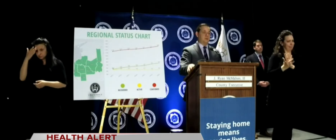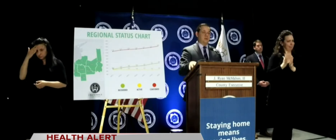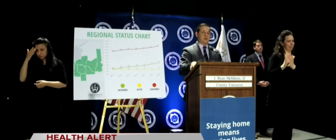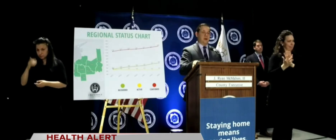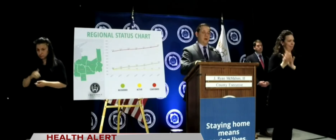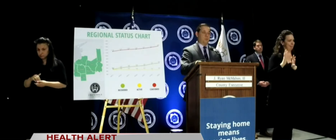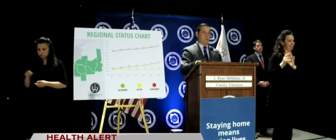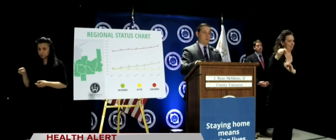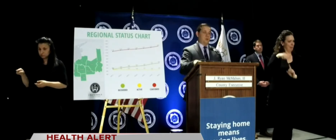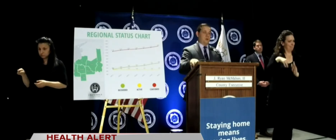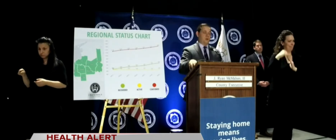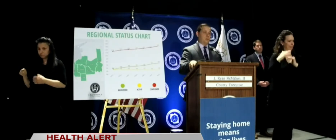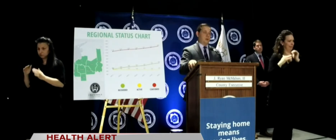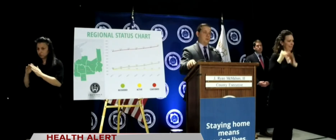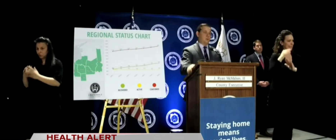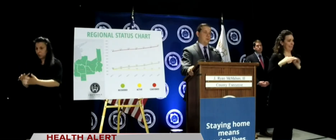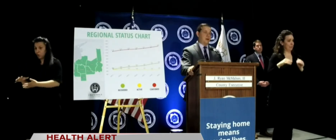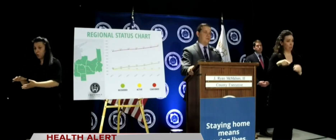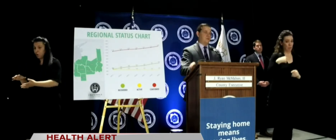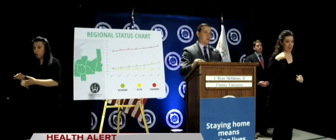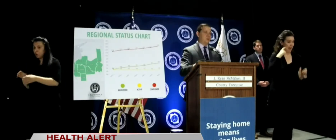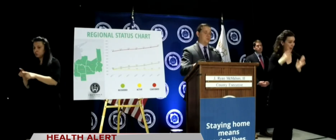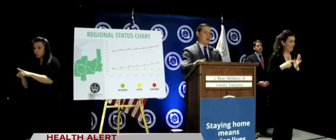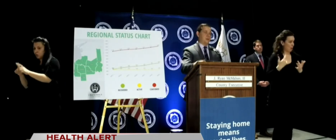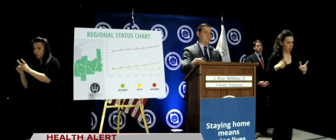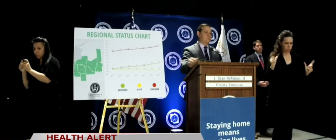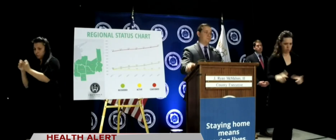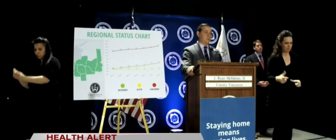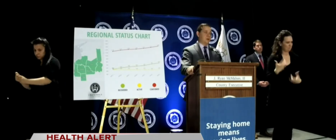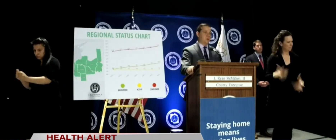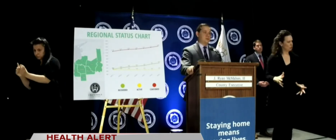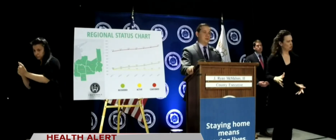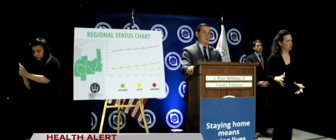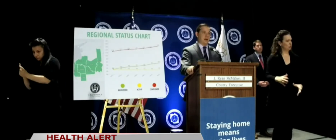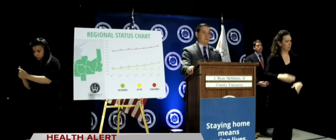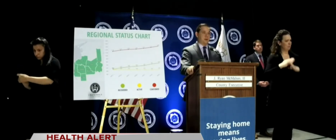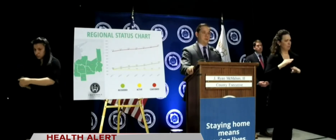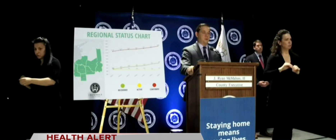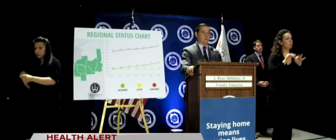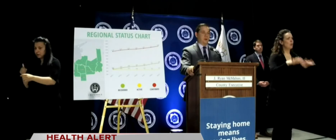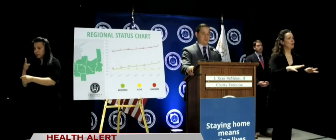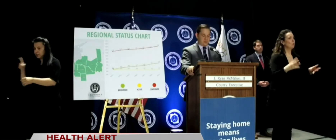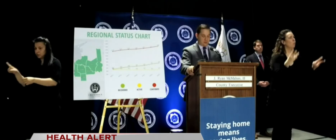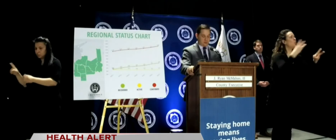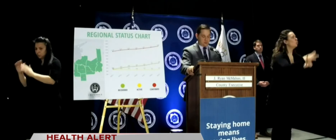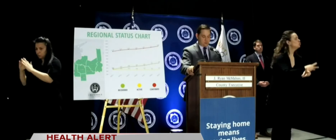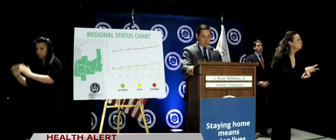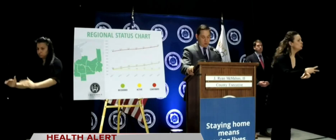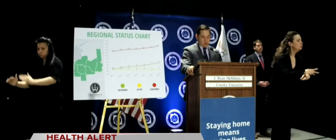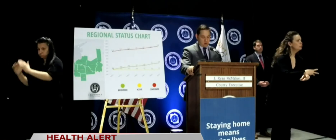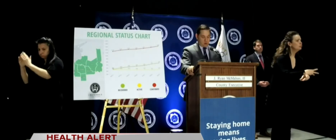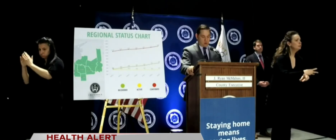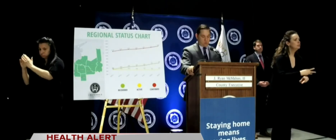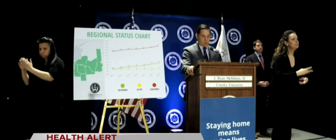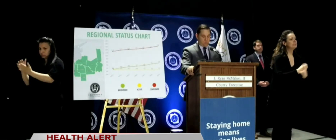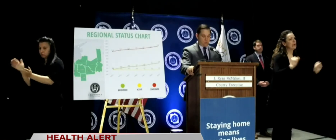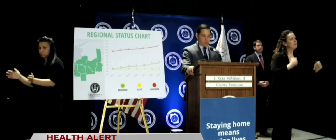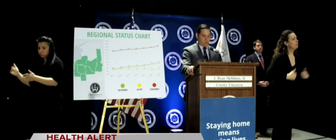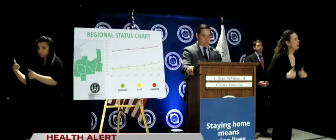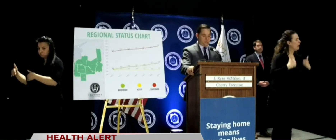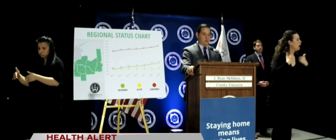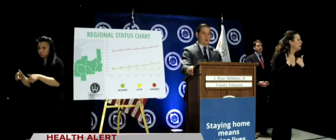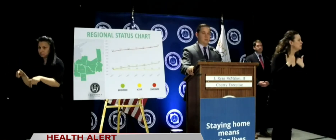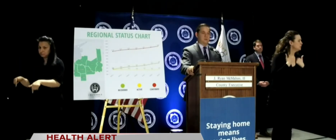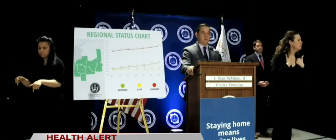now we're going to be able to get them help, and we're going to be able to prevent further spread, and we're going to save lives by doing the proactive testing. So